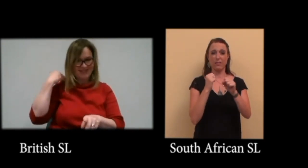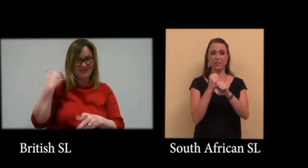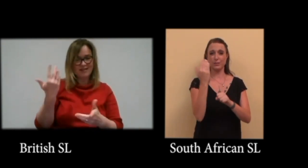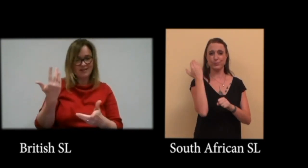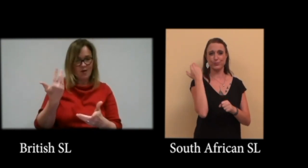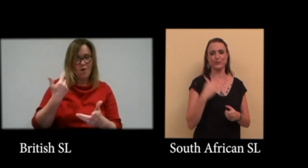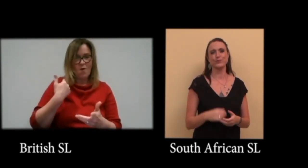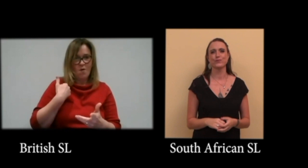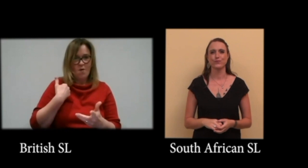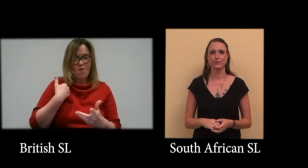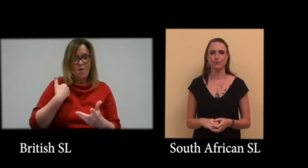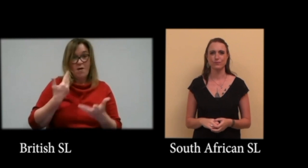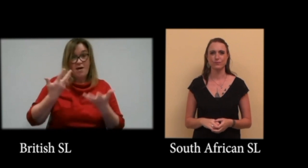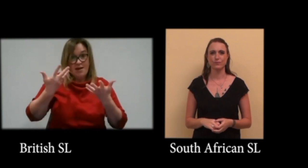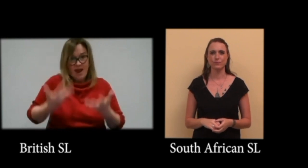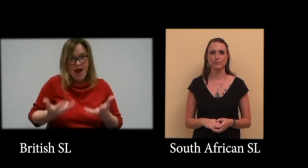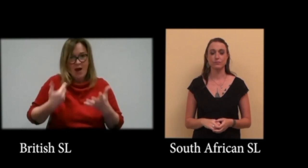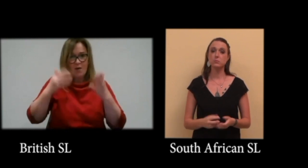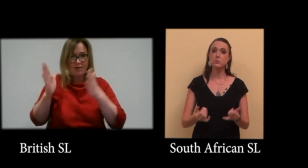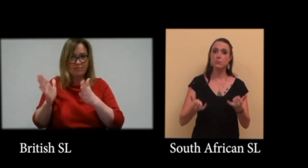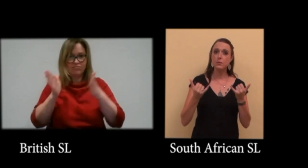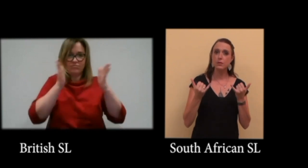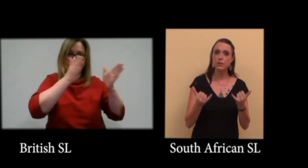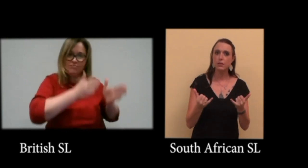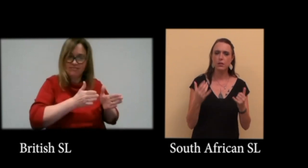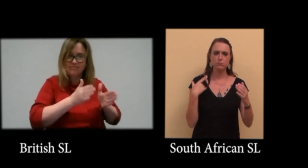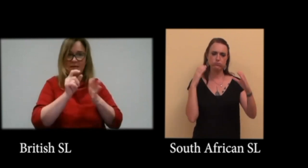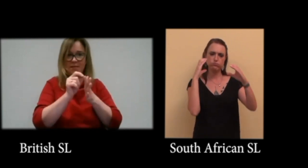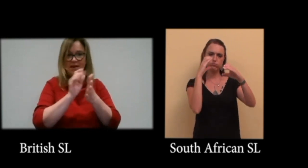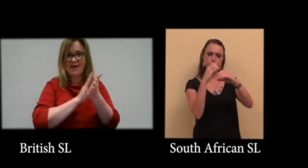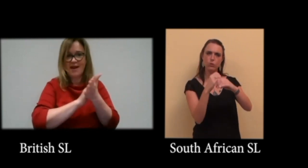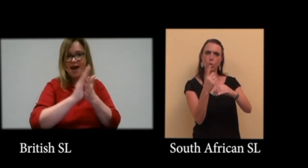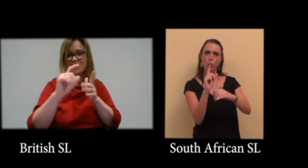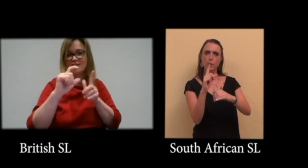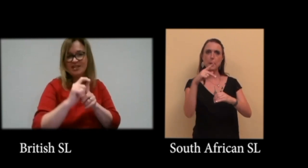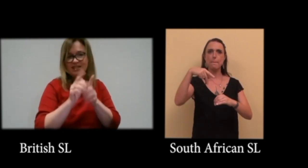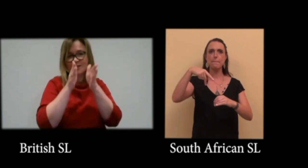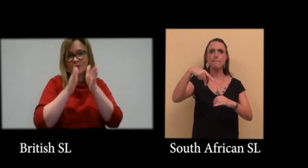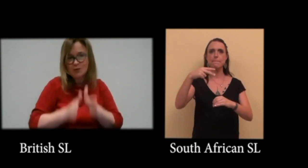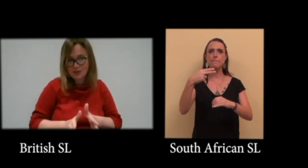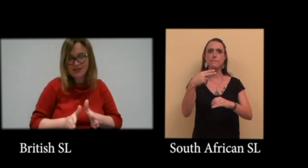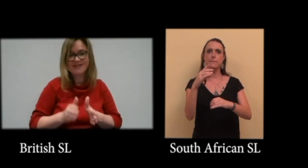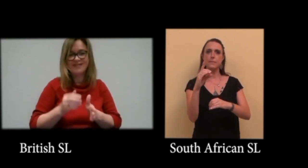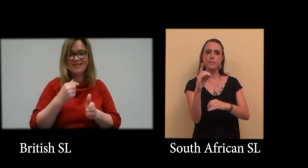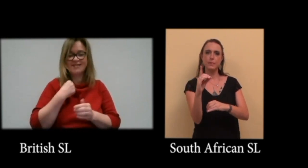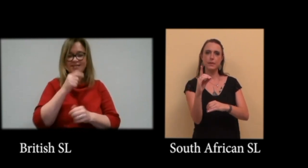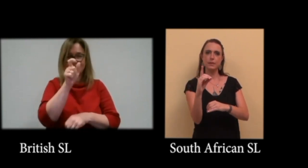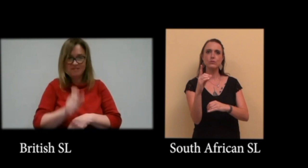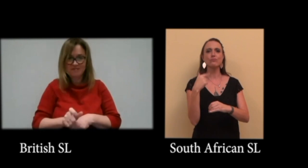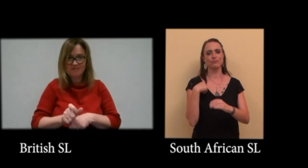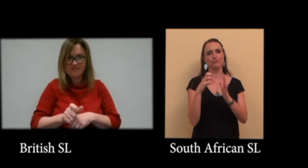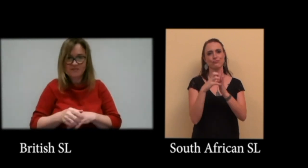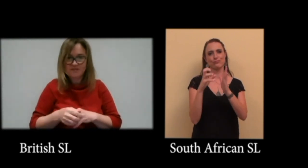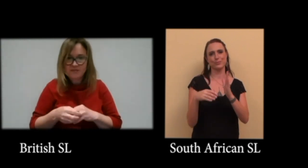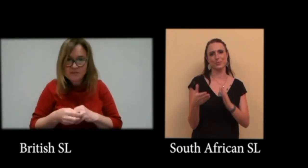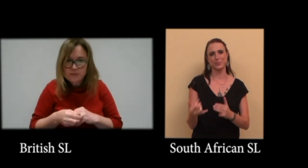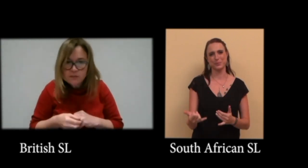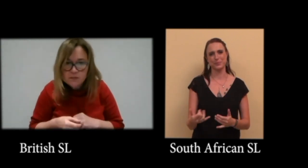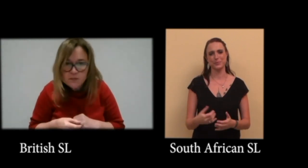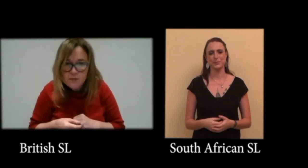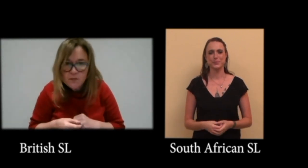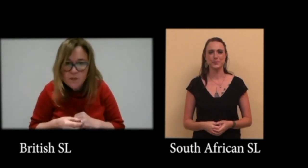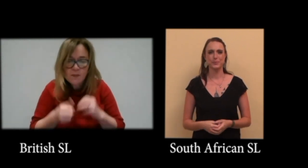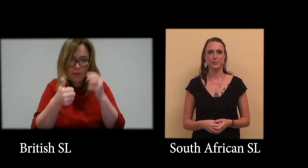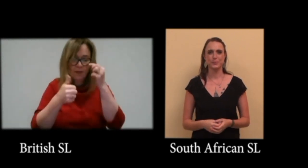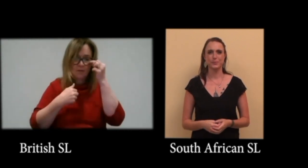a long time ago now. It was 25 years ago. And now I've focused on my PhD